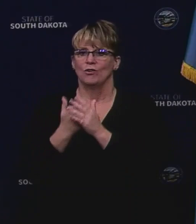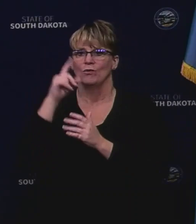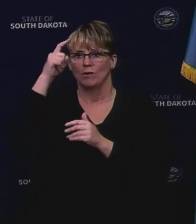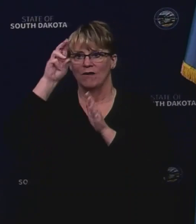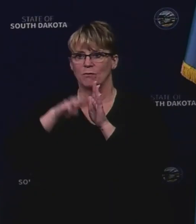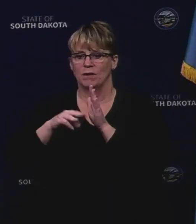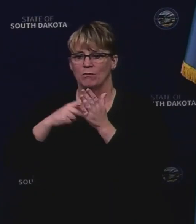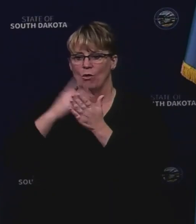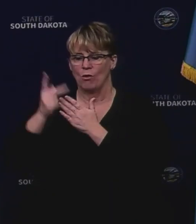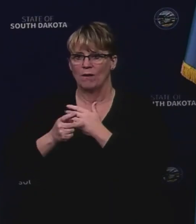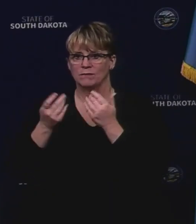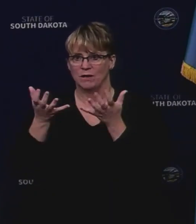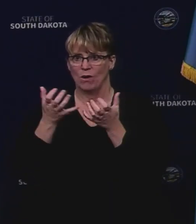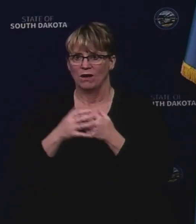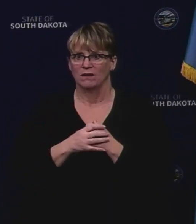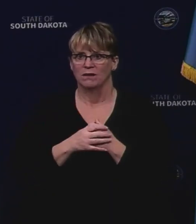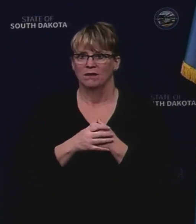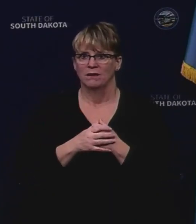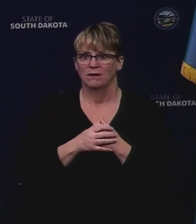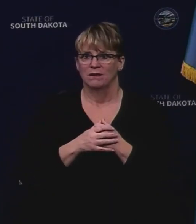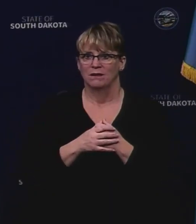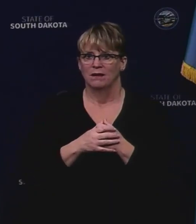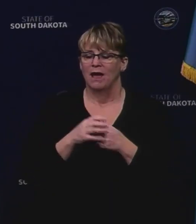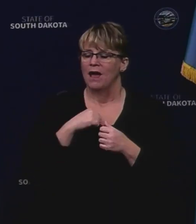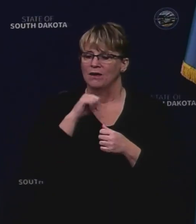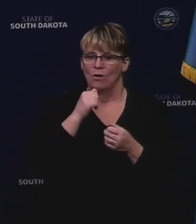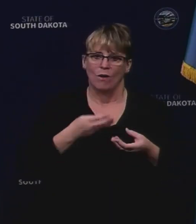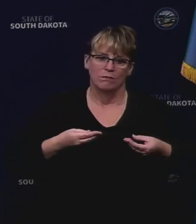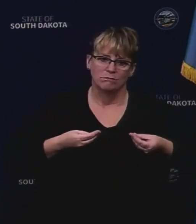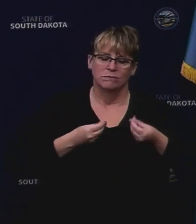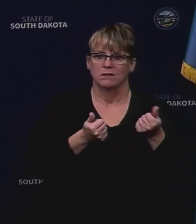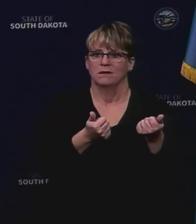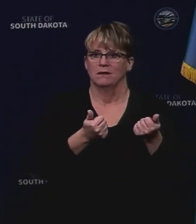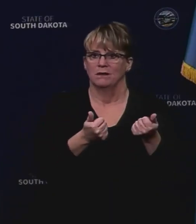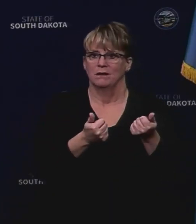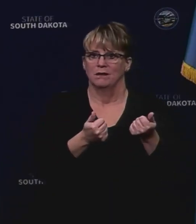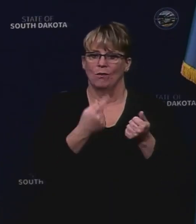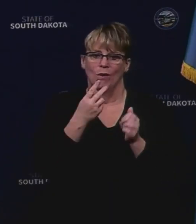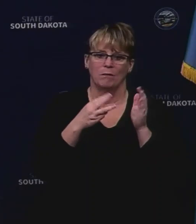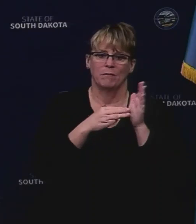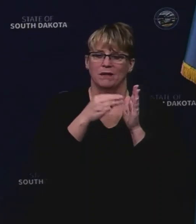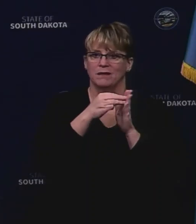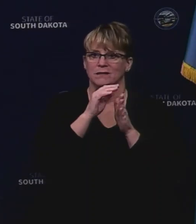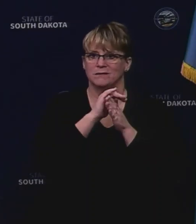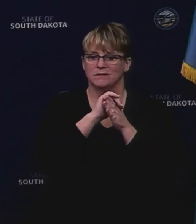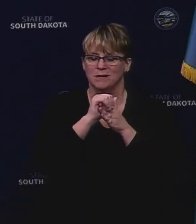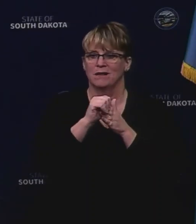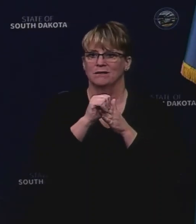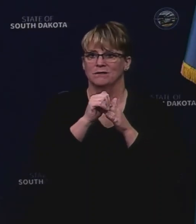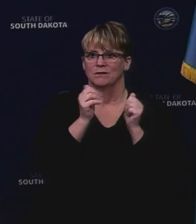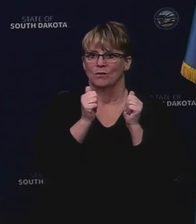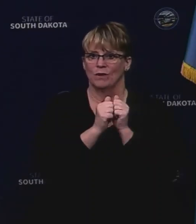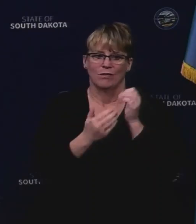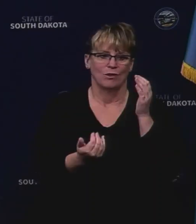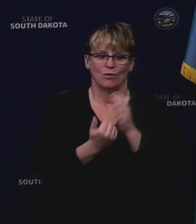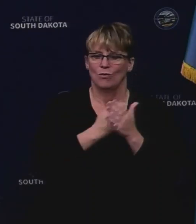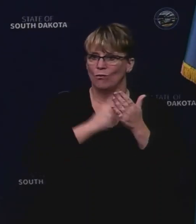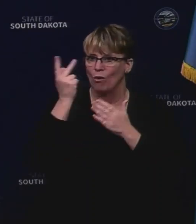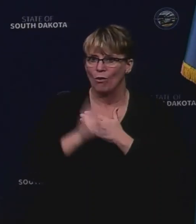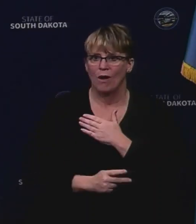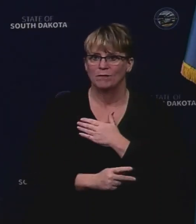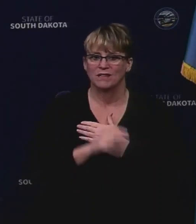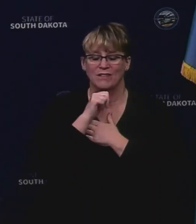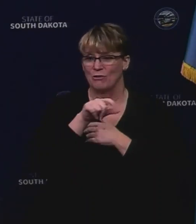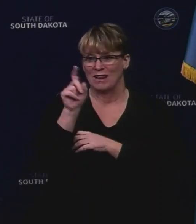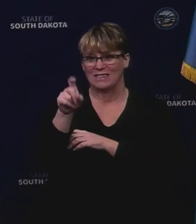programs. I don't want to blow more than $1 billion growing government creating massive new programs that